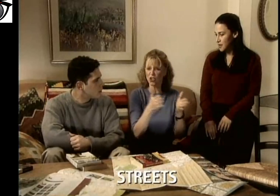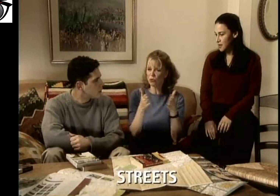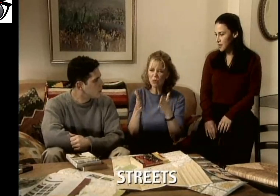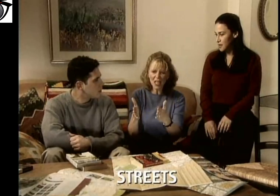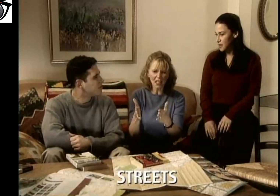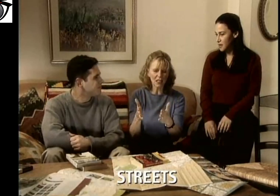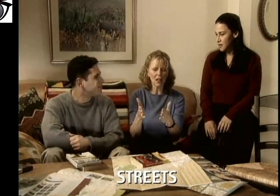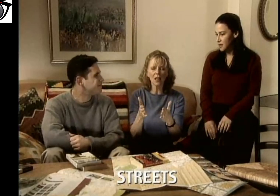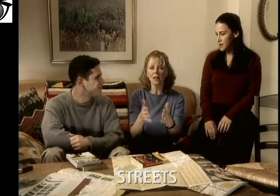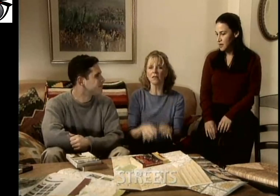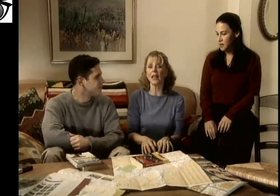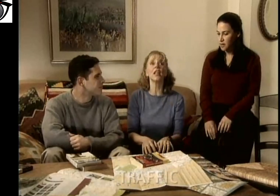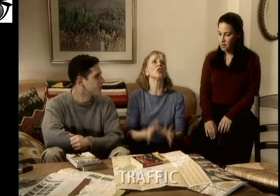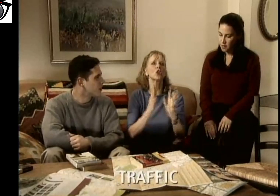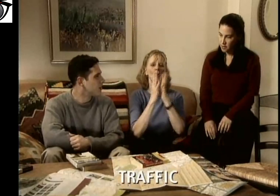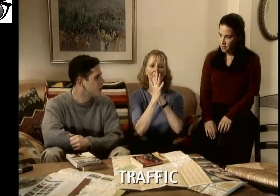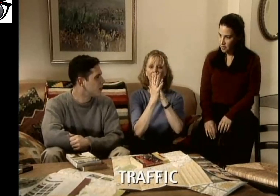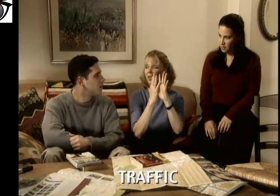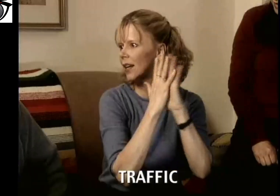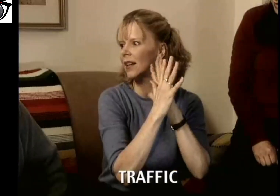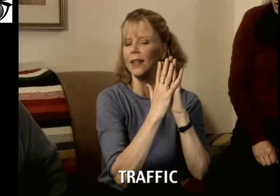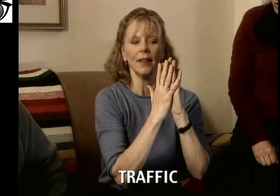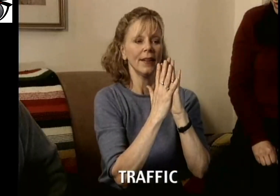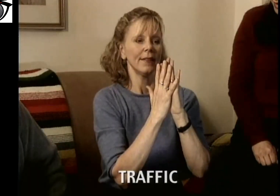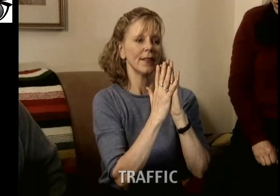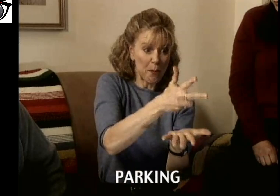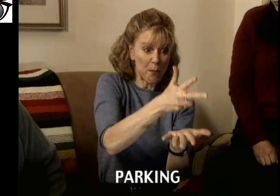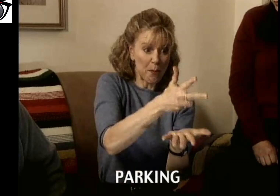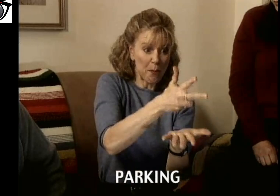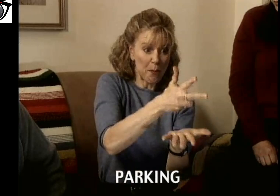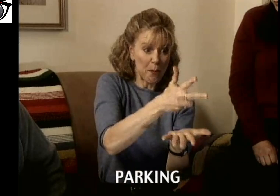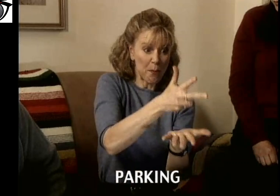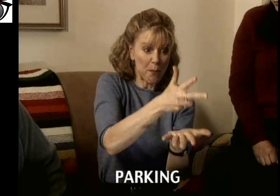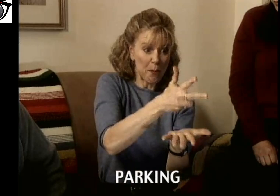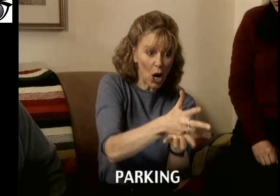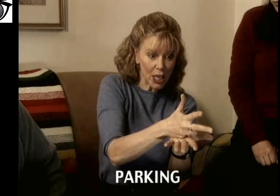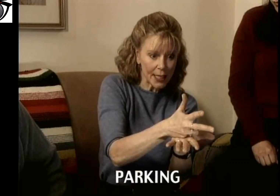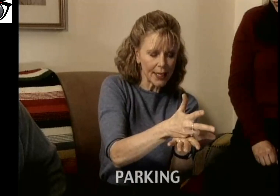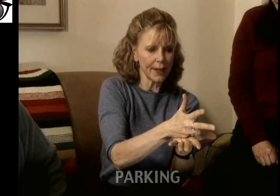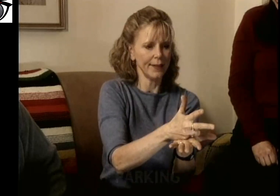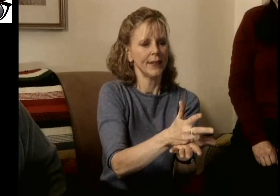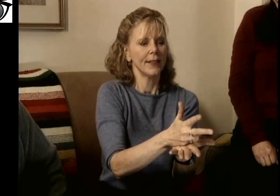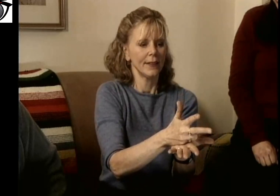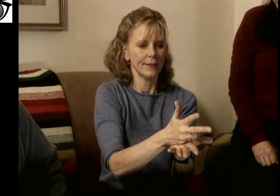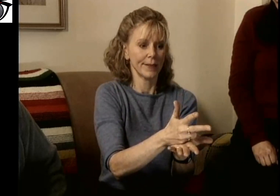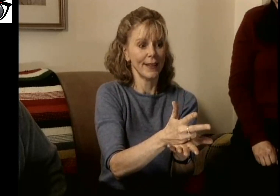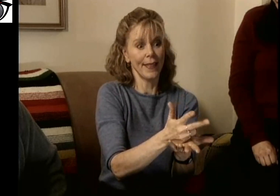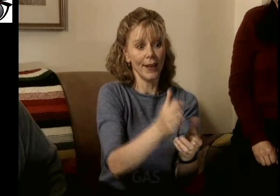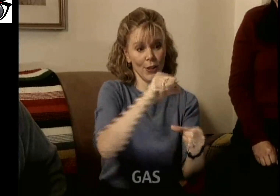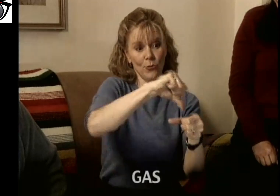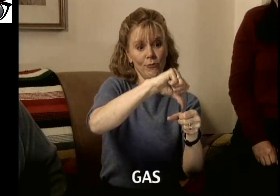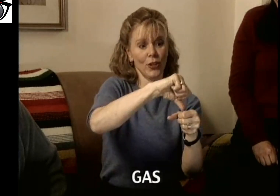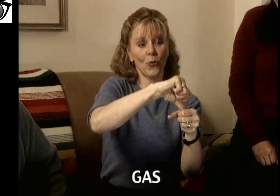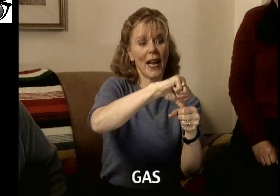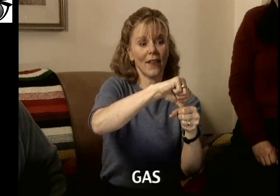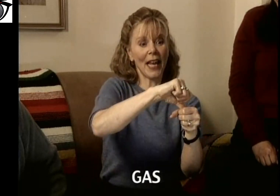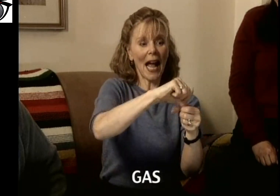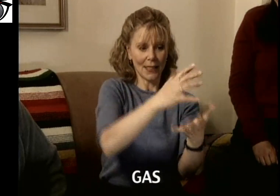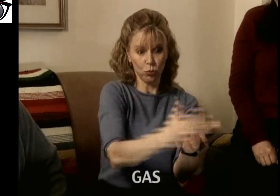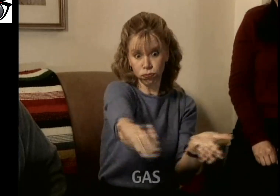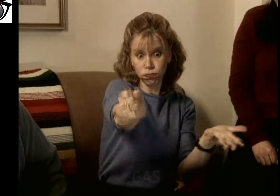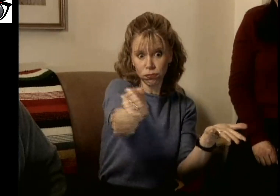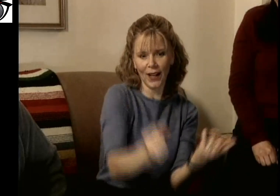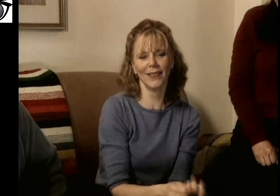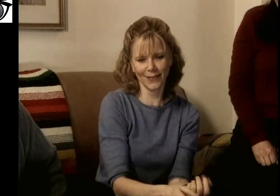bad streets. Mm-hmm. Oh, and traffic. And sometimes it's hard to find parking. And then you just run